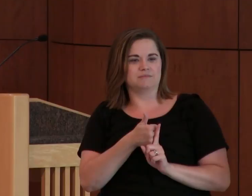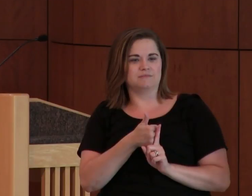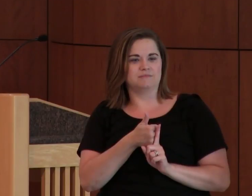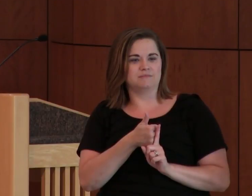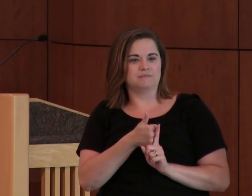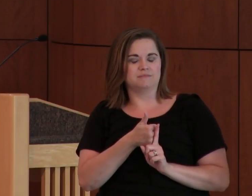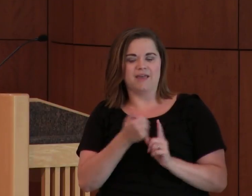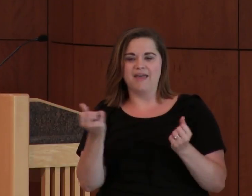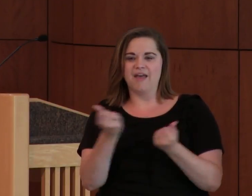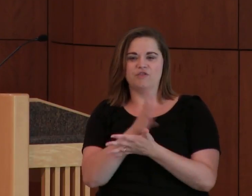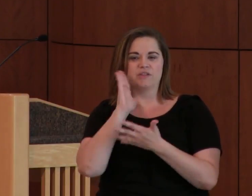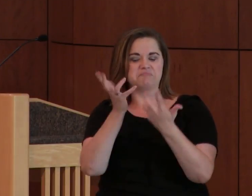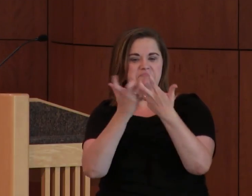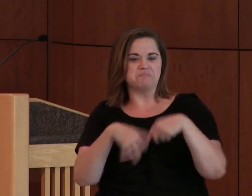then everything would be okay for them.